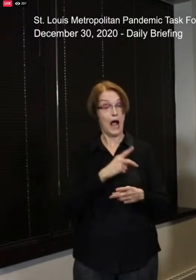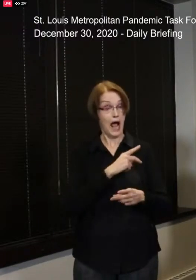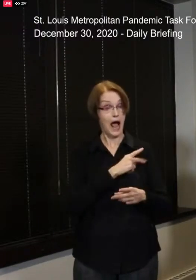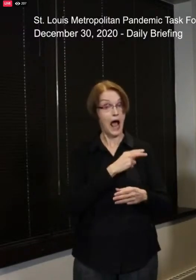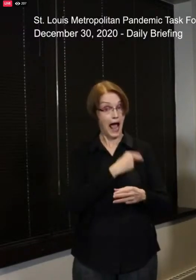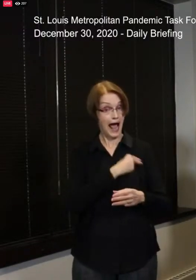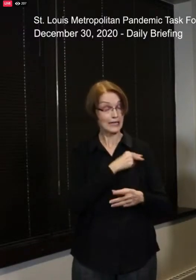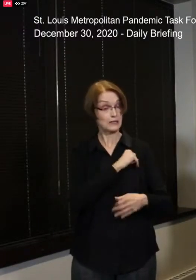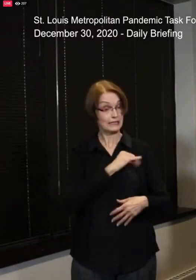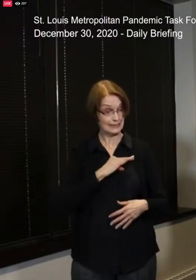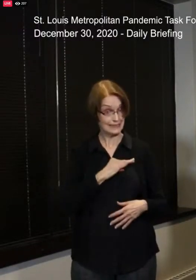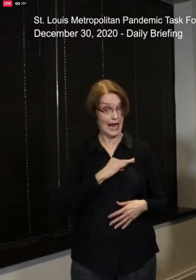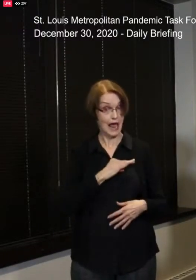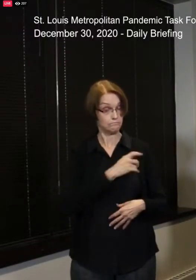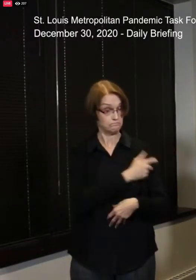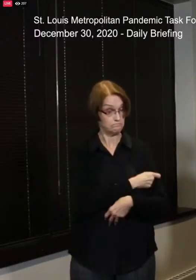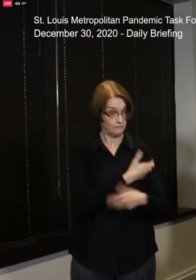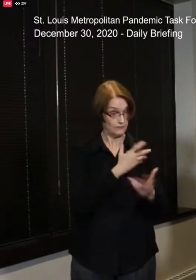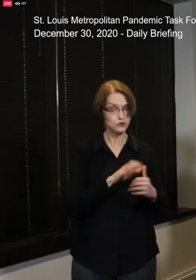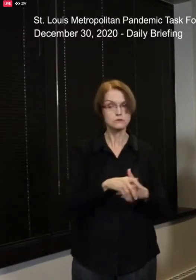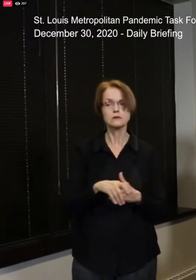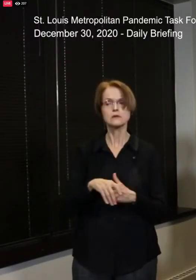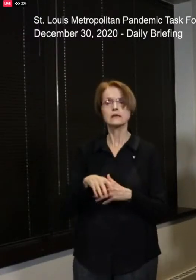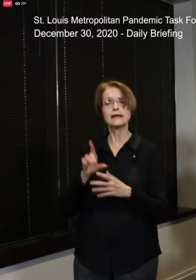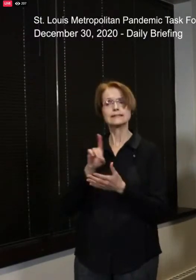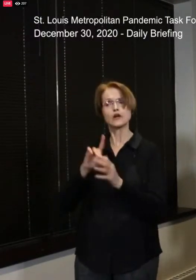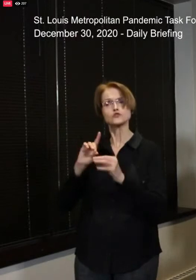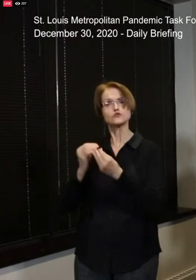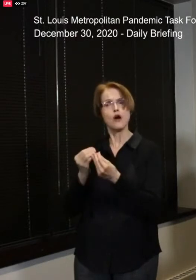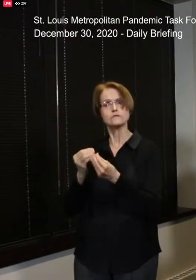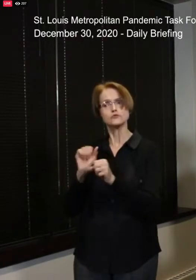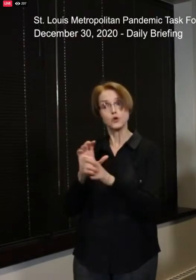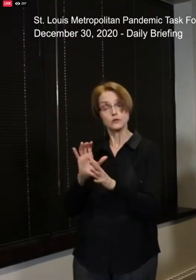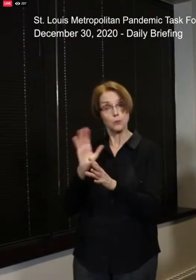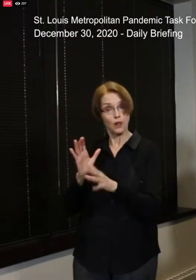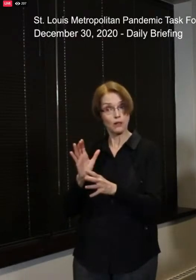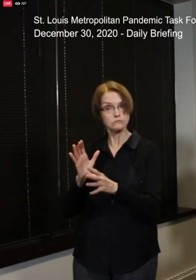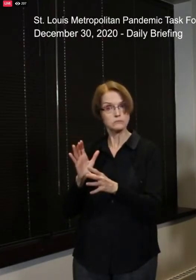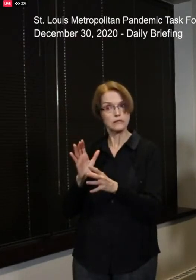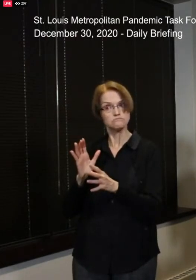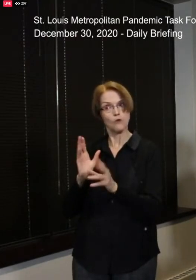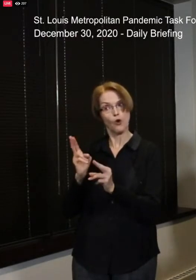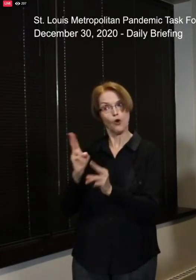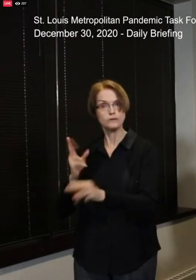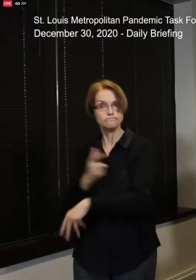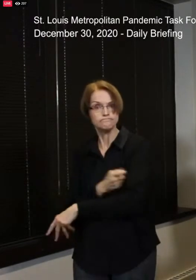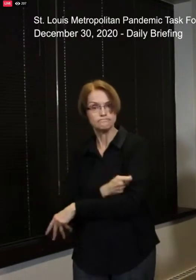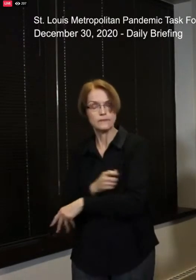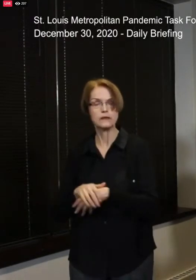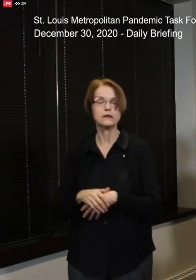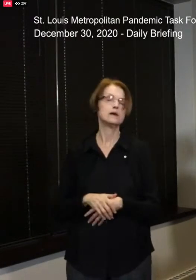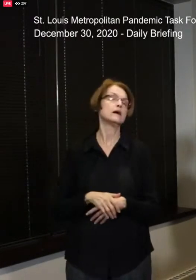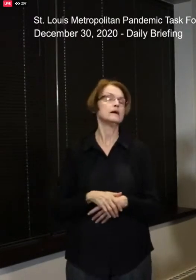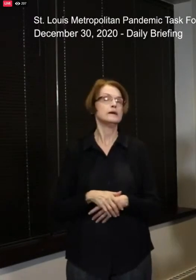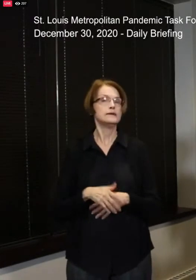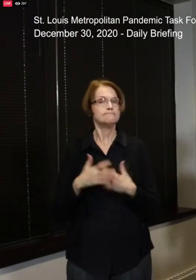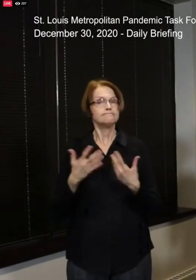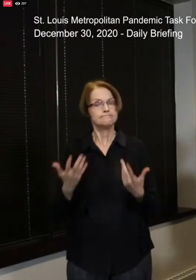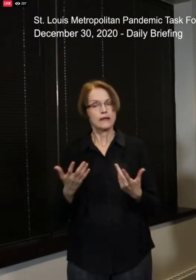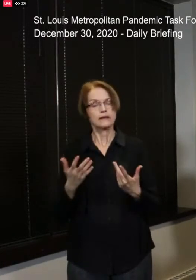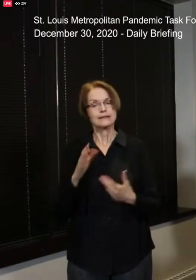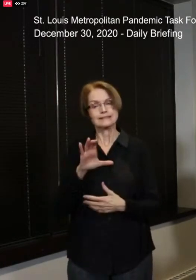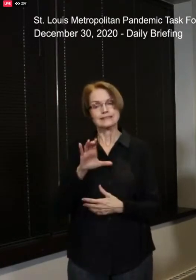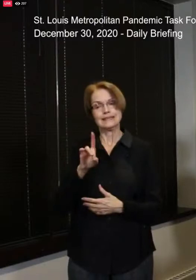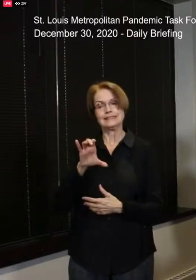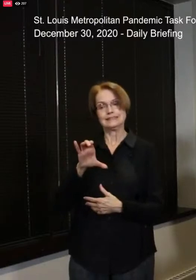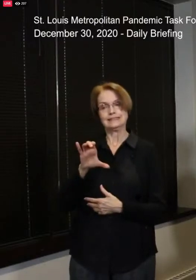going to be fast-tracked to get the vaccine? Well, it depends on what you mean by fast-tracked. So the CDC put out their